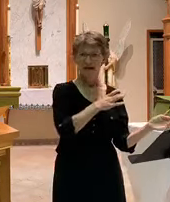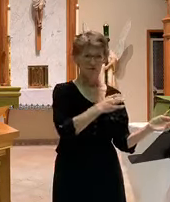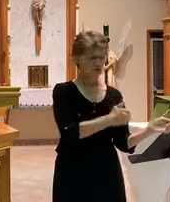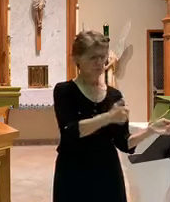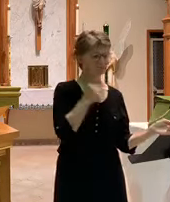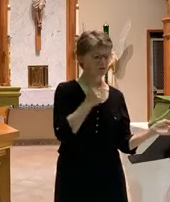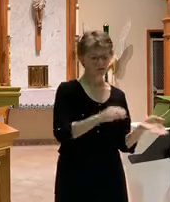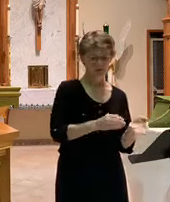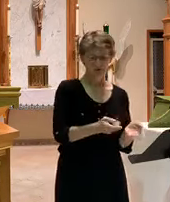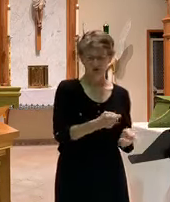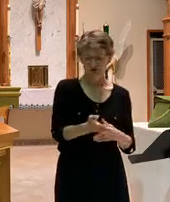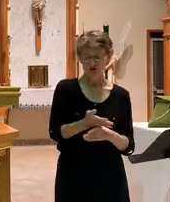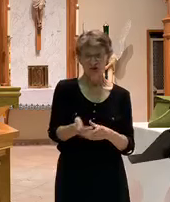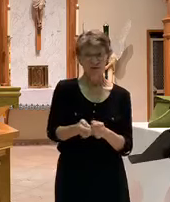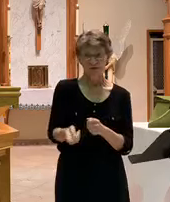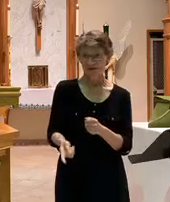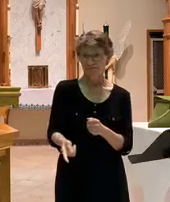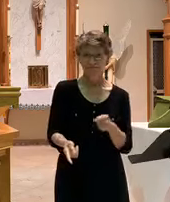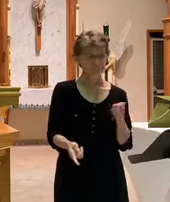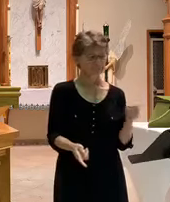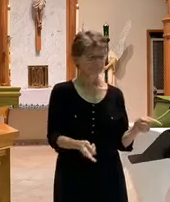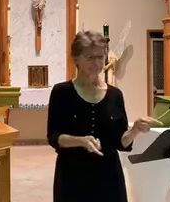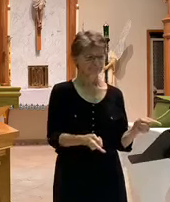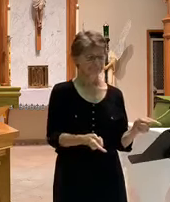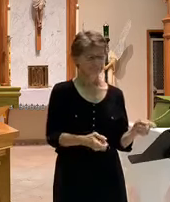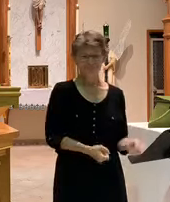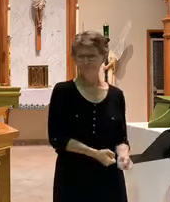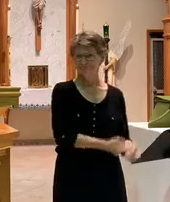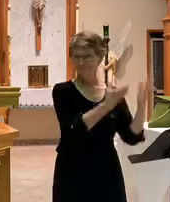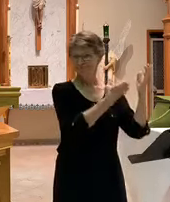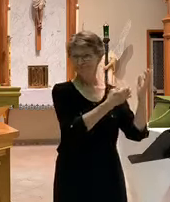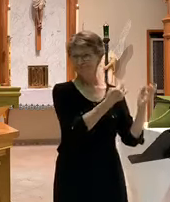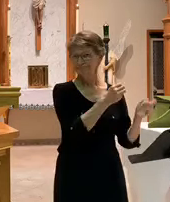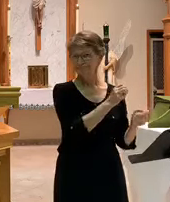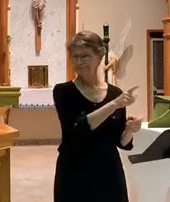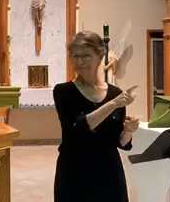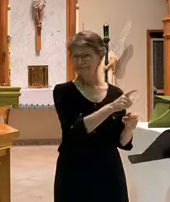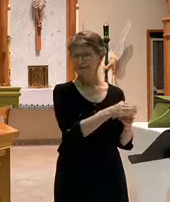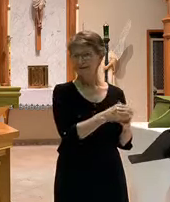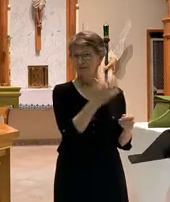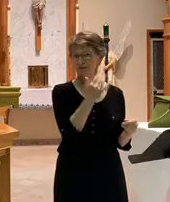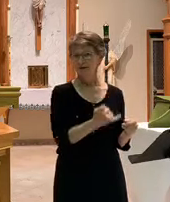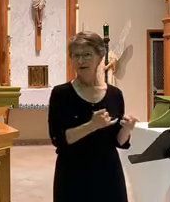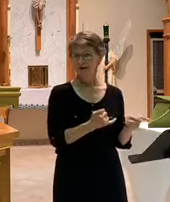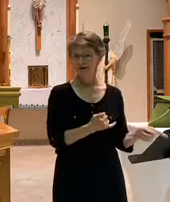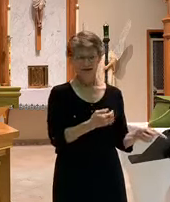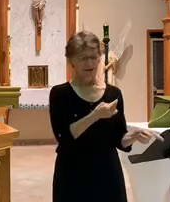you are in torment. Lazarus had terrible things, he had evil things in his life, now he is consoled.